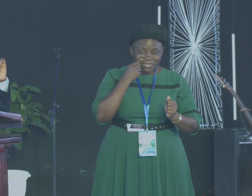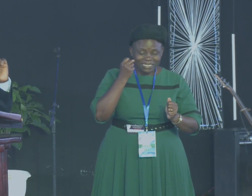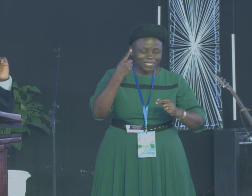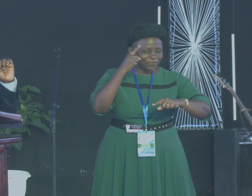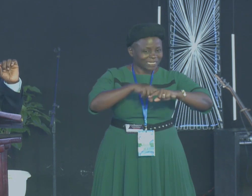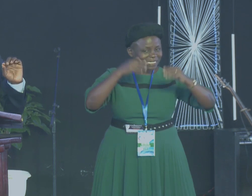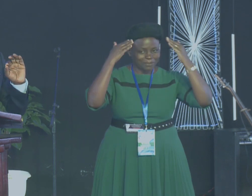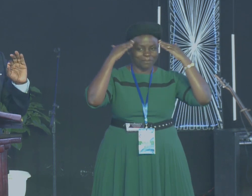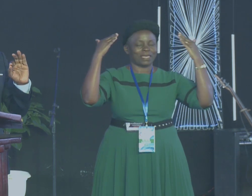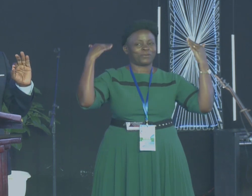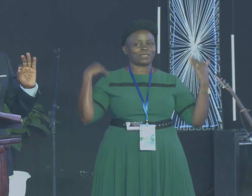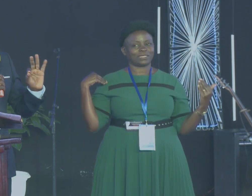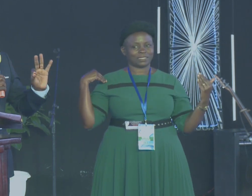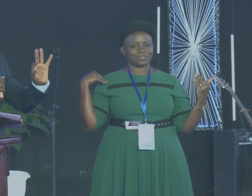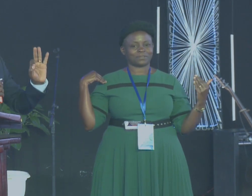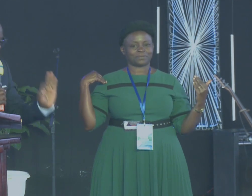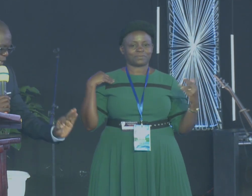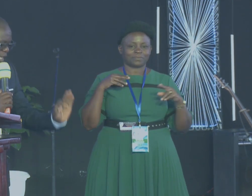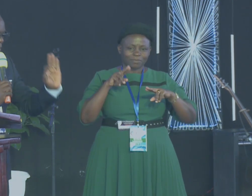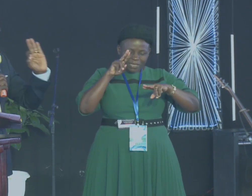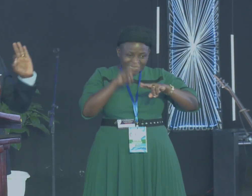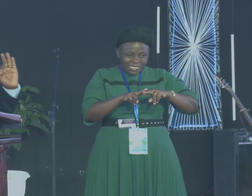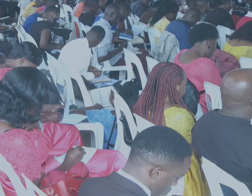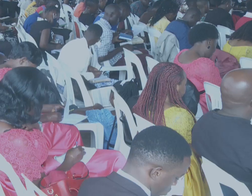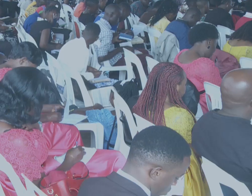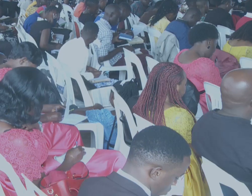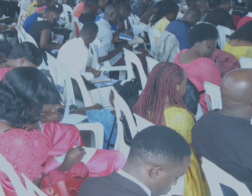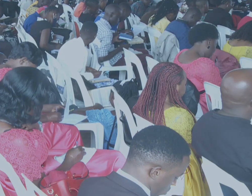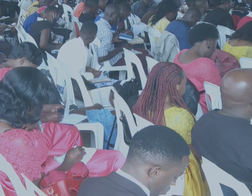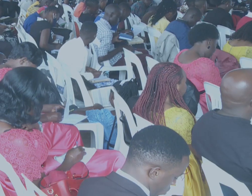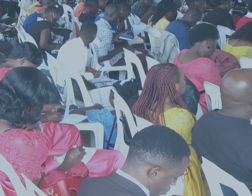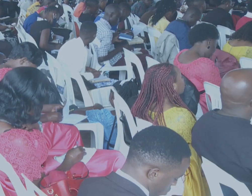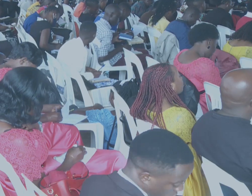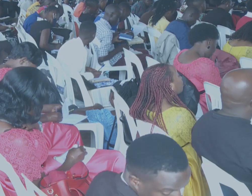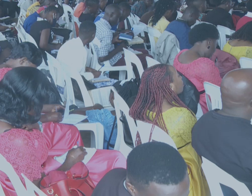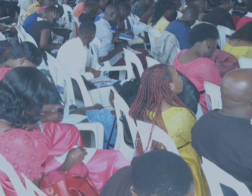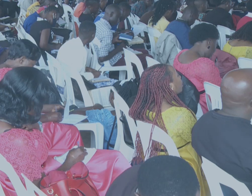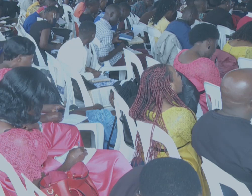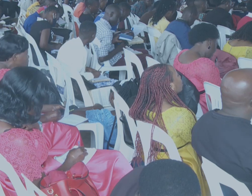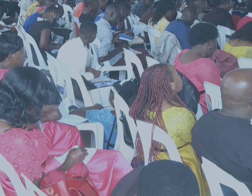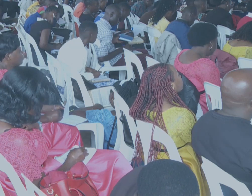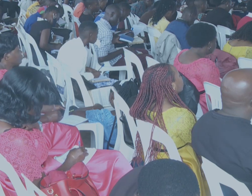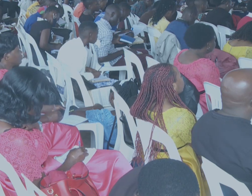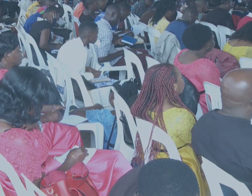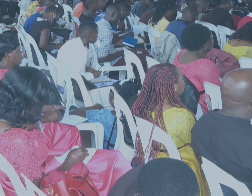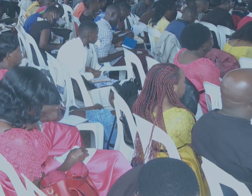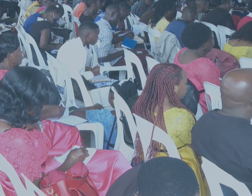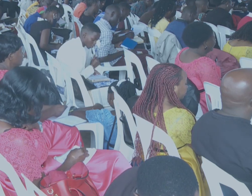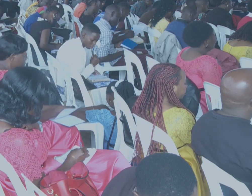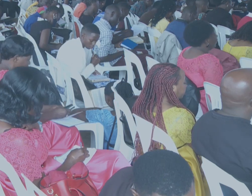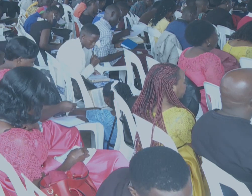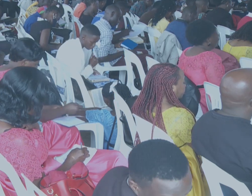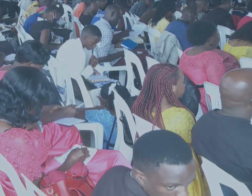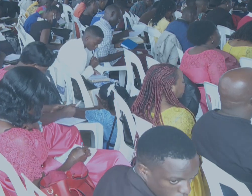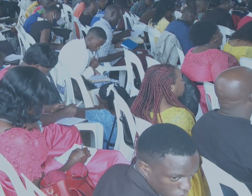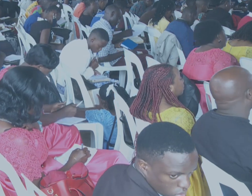Luke 10:39. We see Mary for the first time sitting at the feet of Jesus amidst the